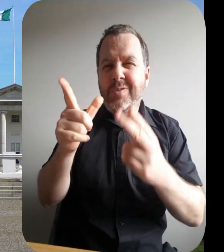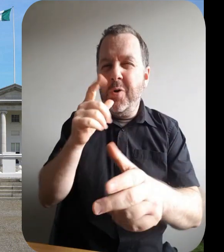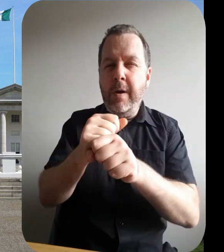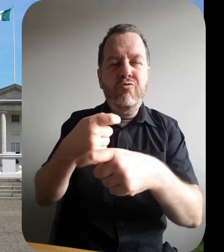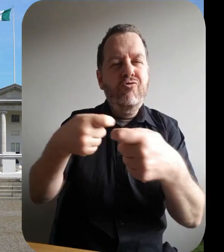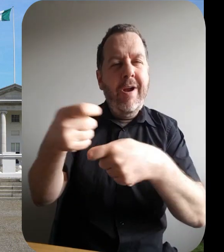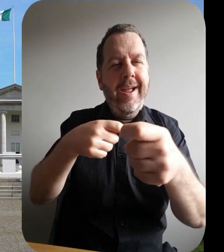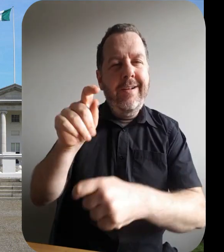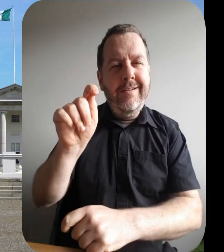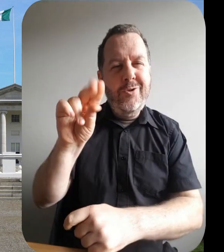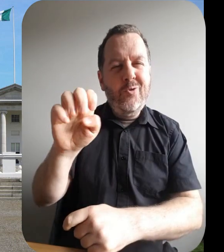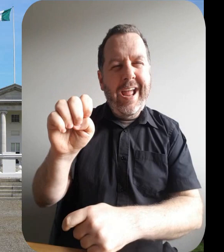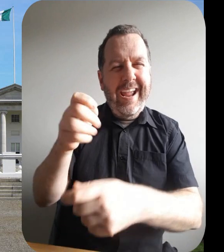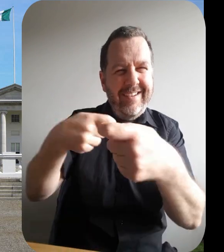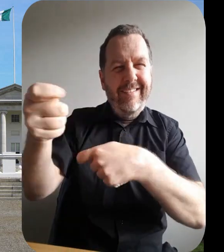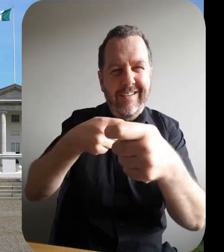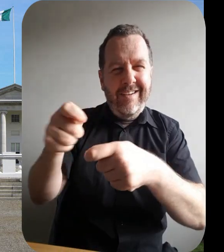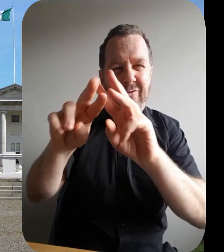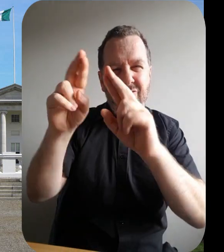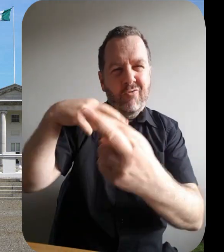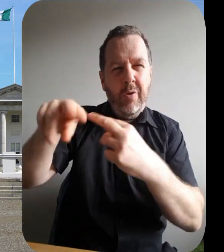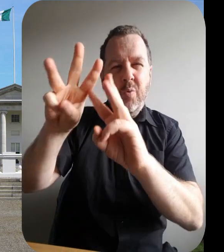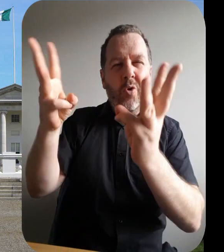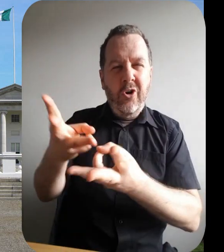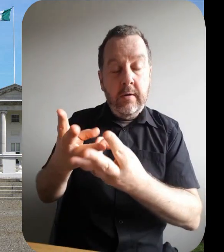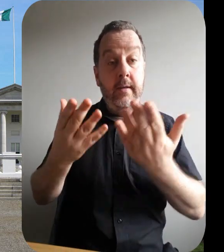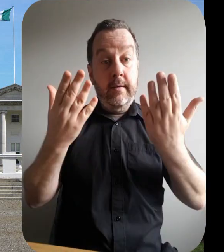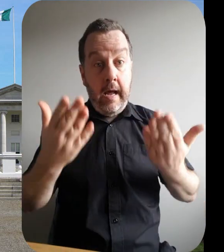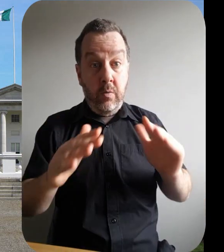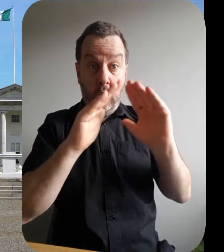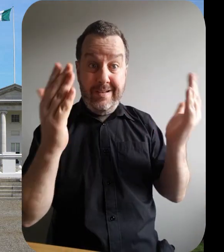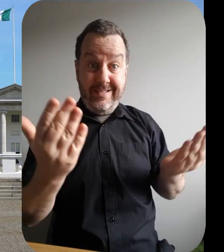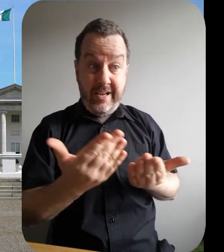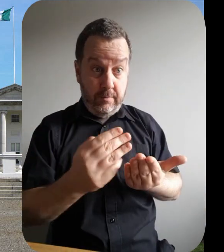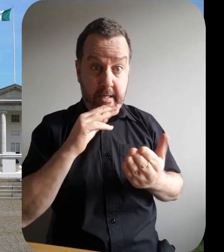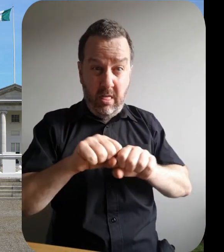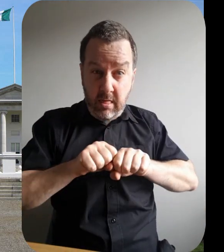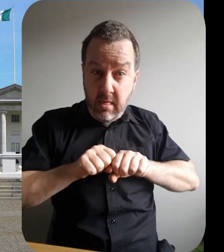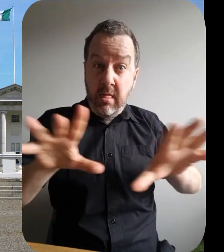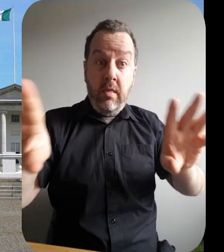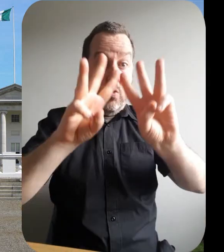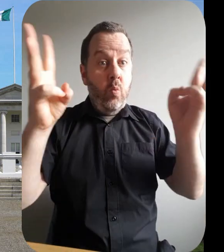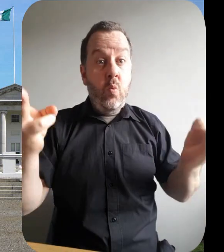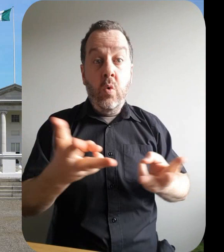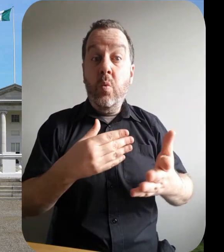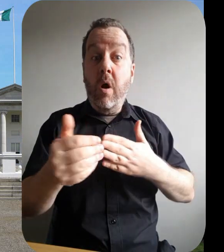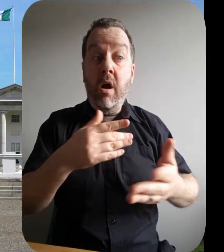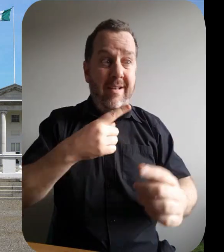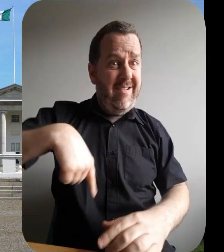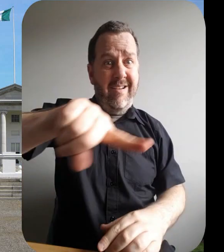relation to trade. We are now living through what is the globalization of a common,